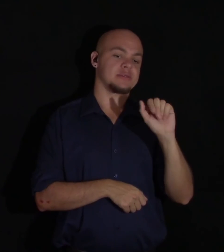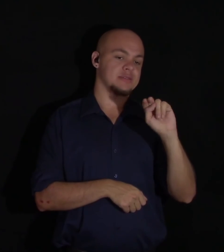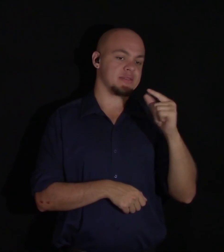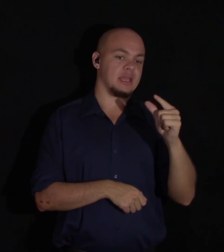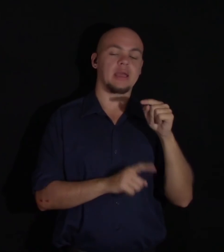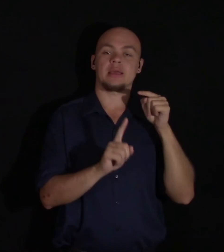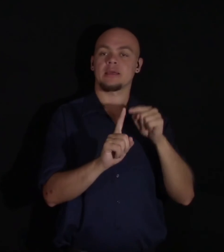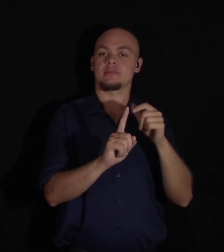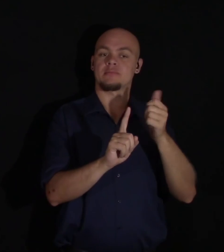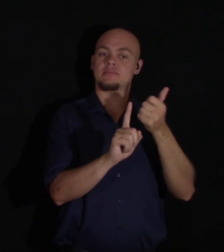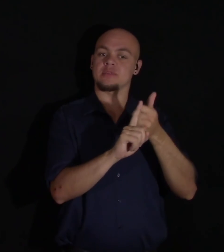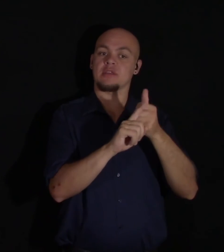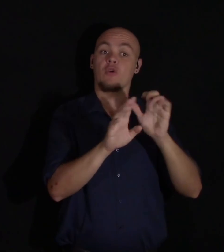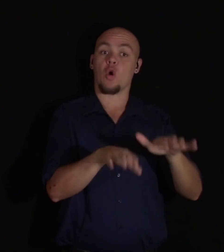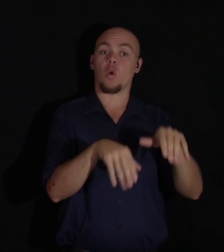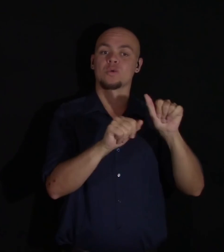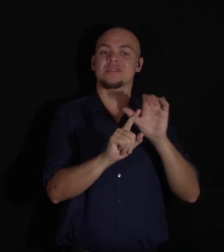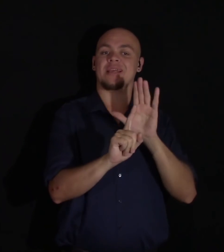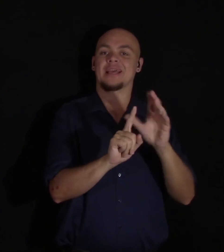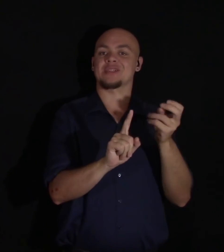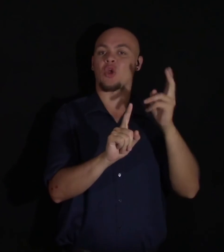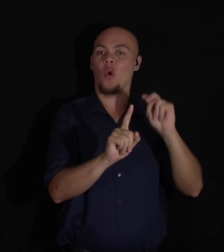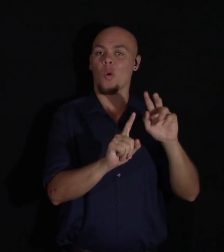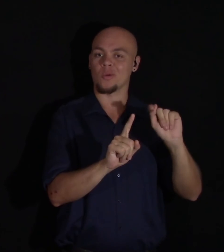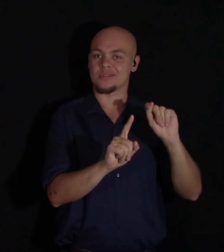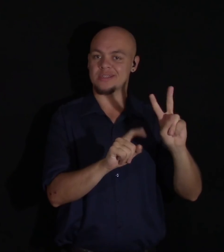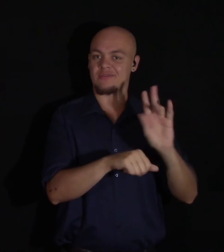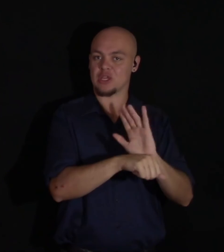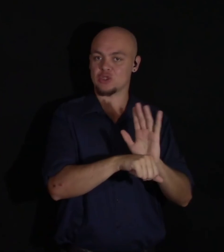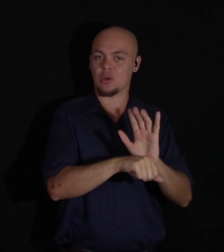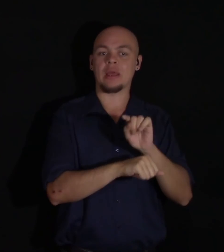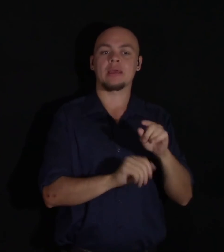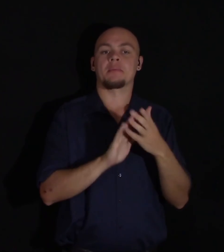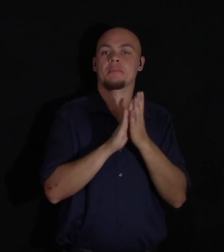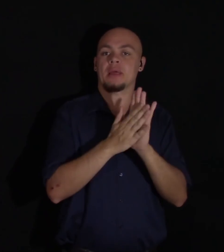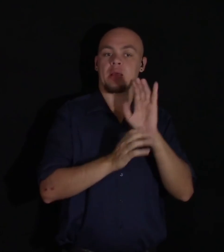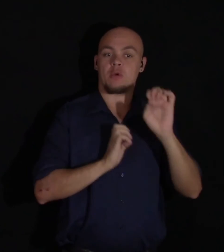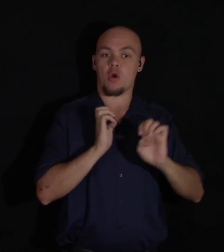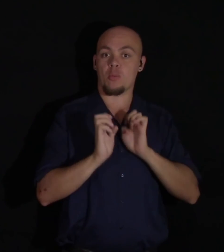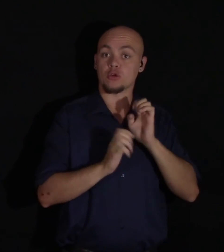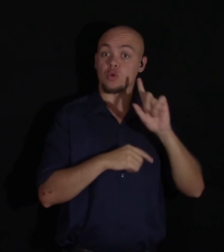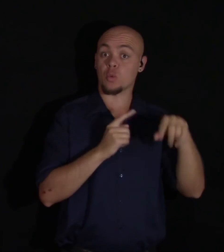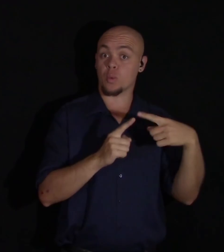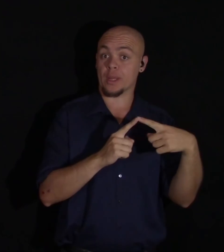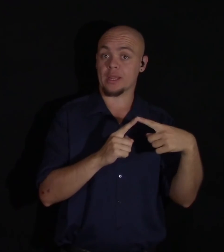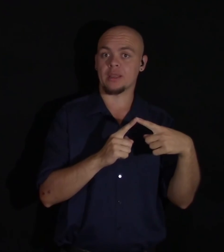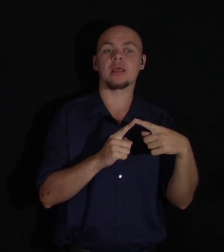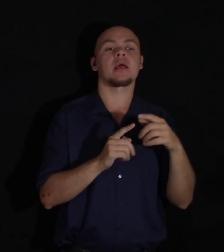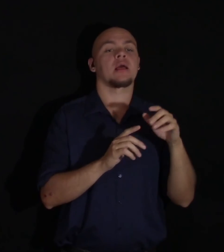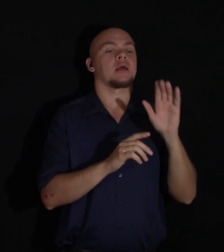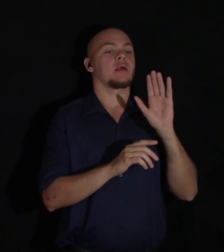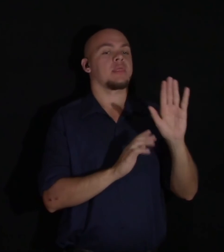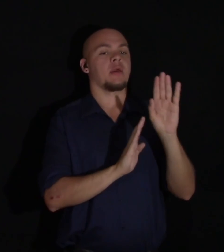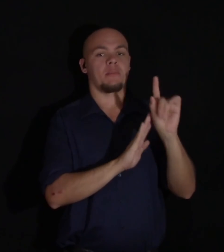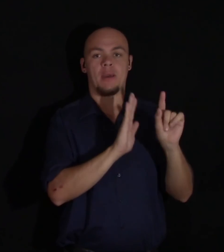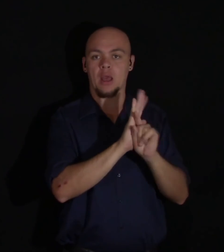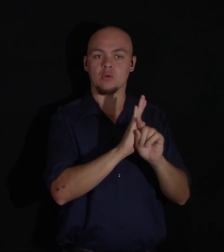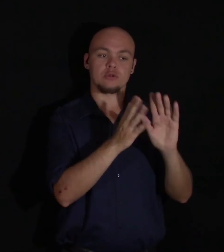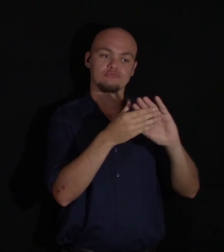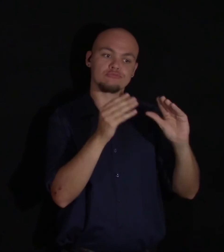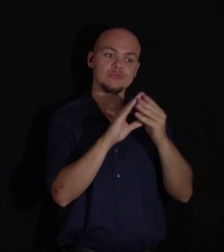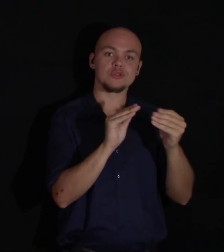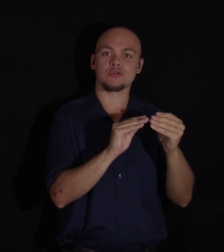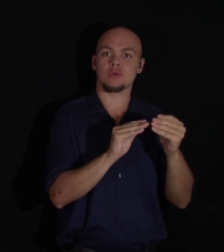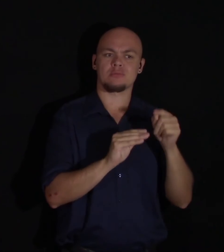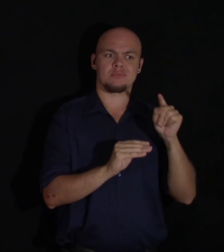is currently hosting his own TV show, where he tends to get very emotional when the contestants are sharing their backstories. The backstories